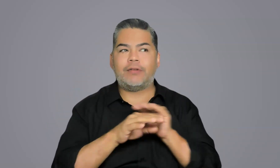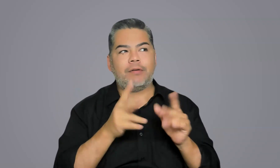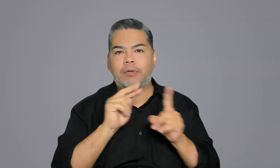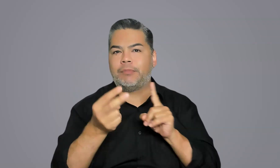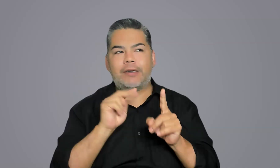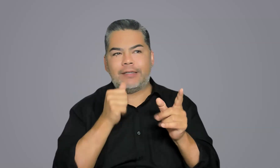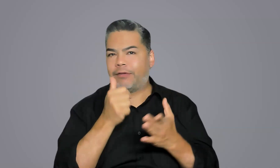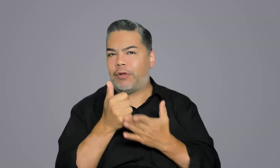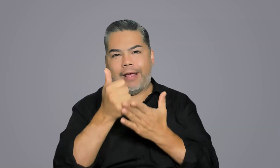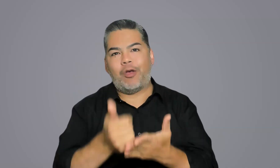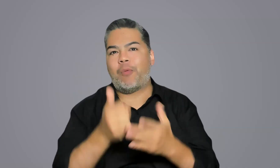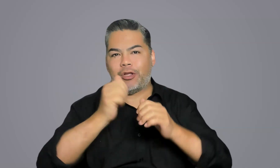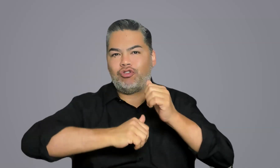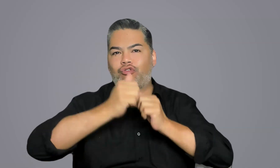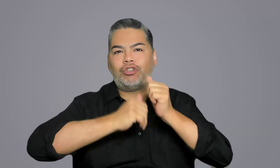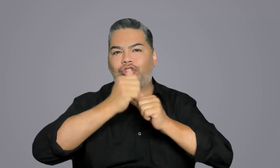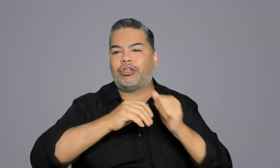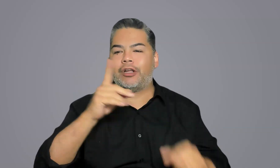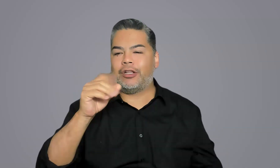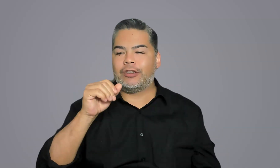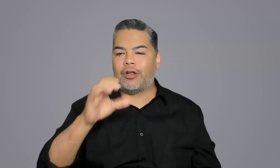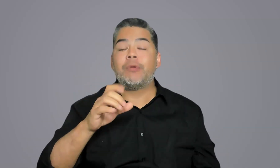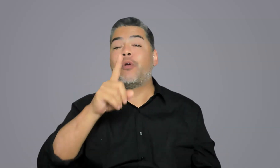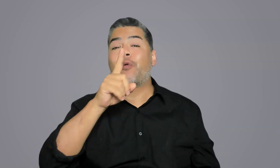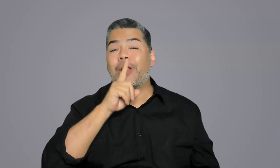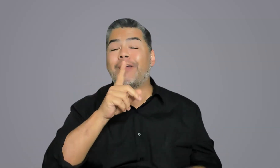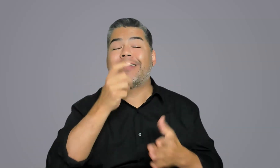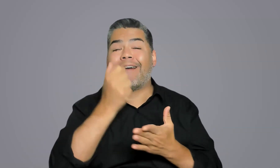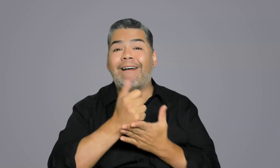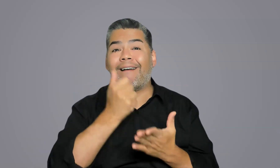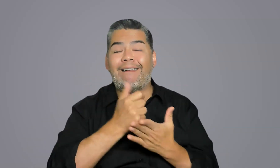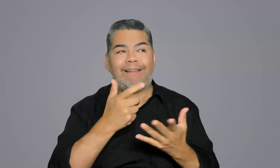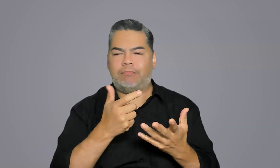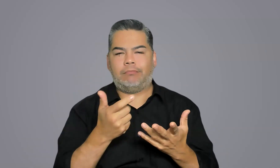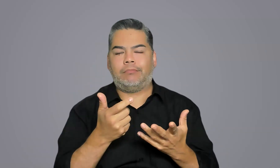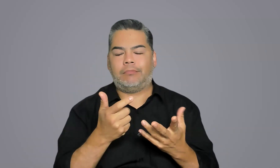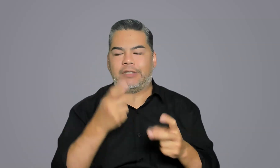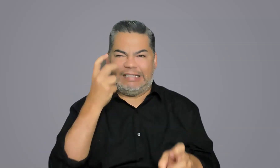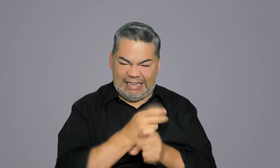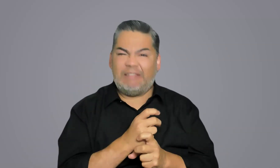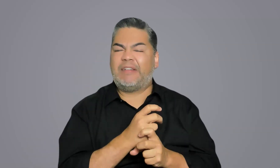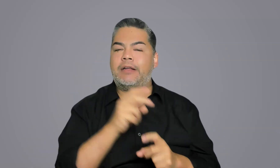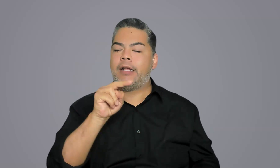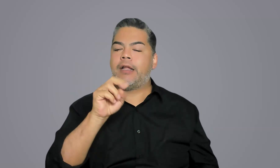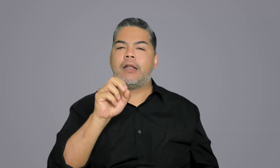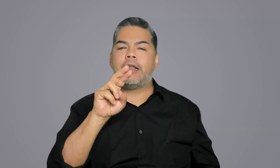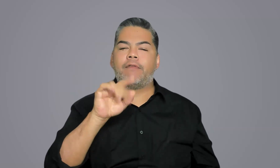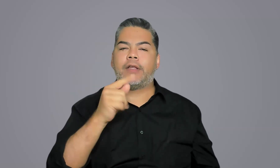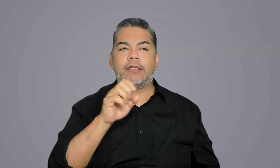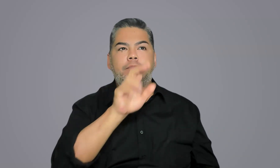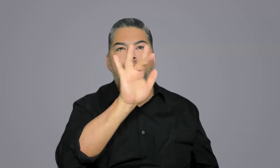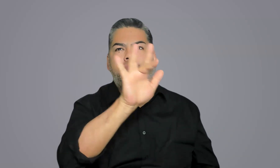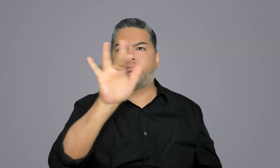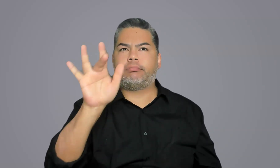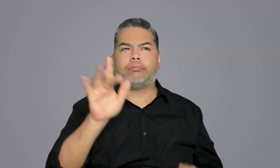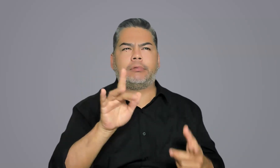help the structure of the document, makes it really hard to navigate and gives it no kind of structure or easy to navigable table